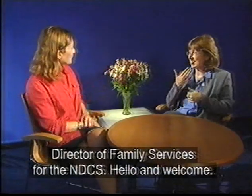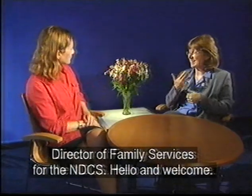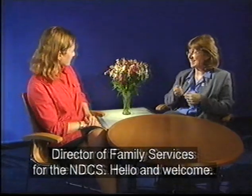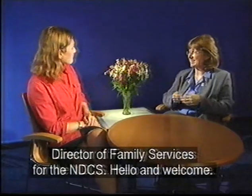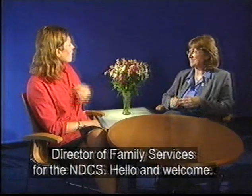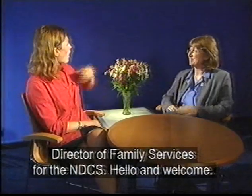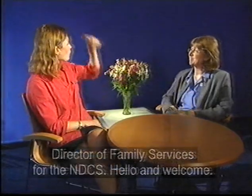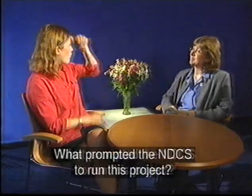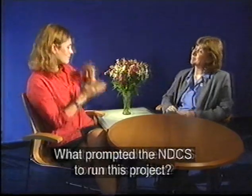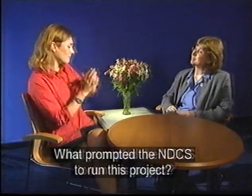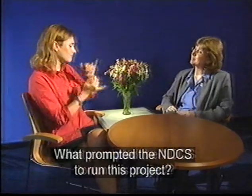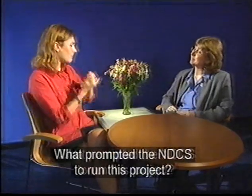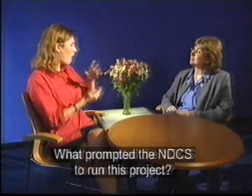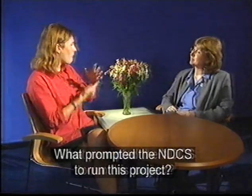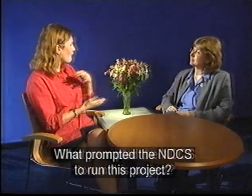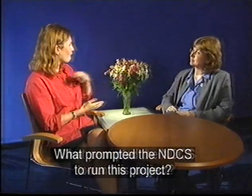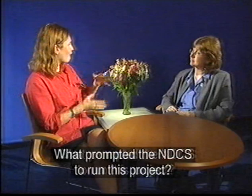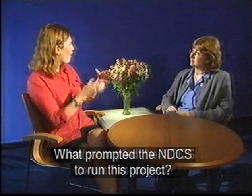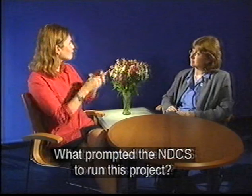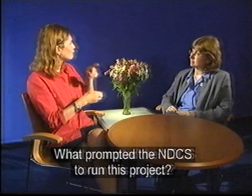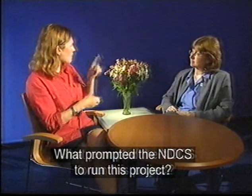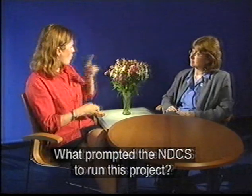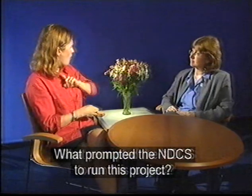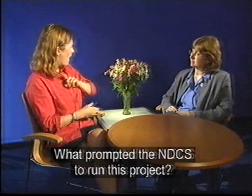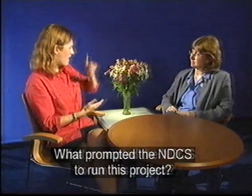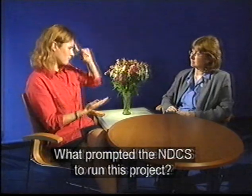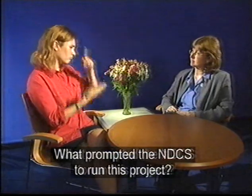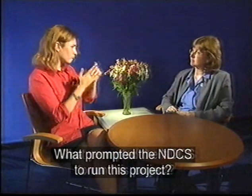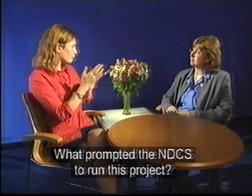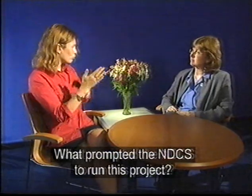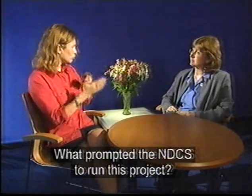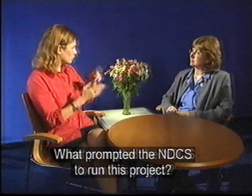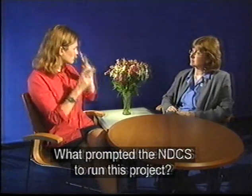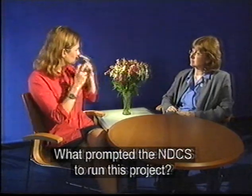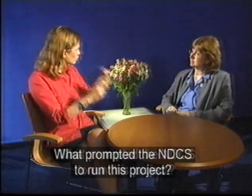programme. What prompted the NDCS as a voluntary organisation to run this project?